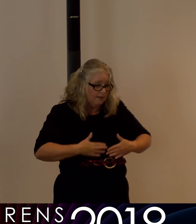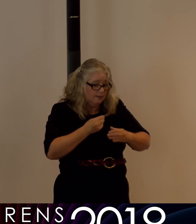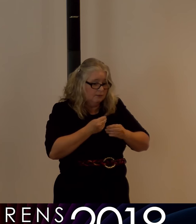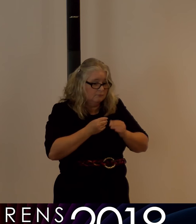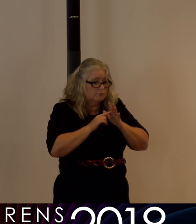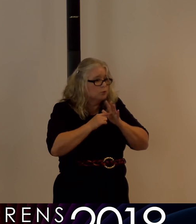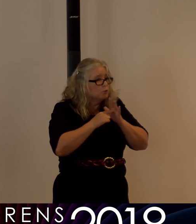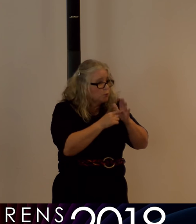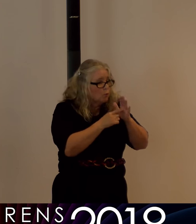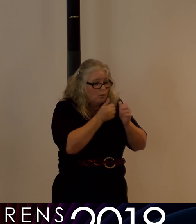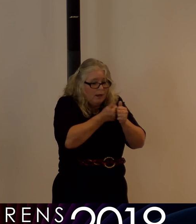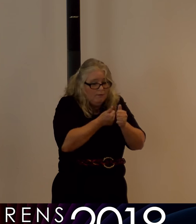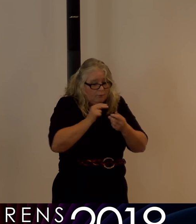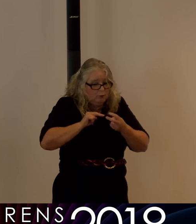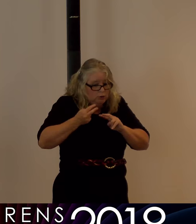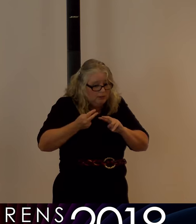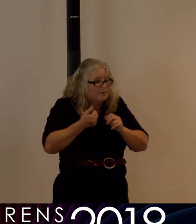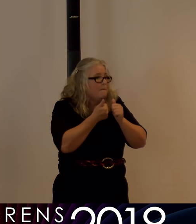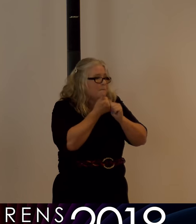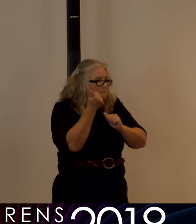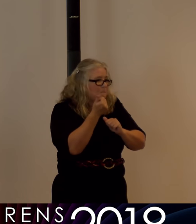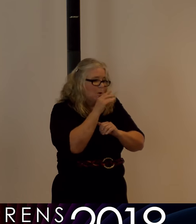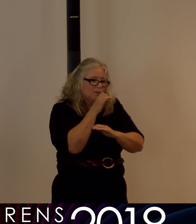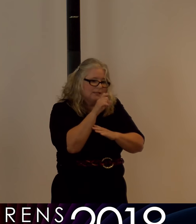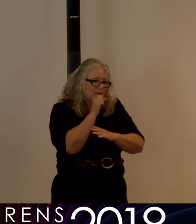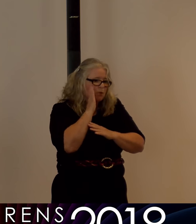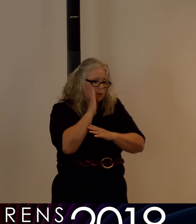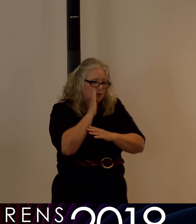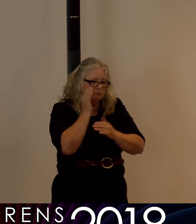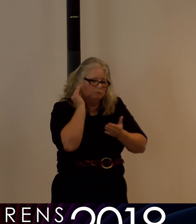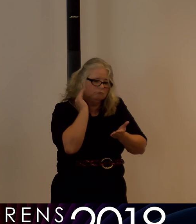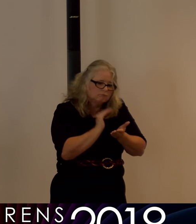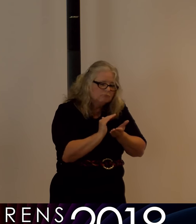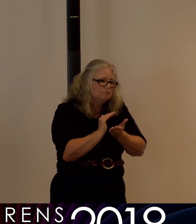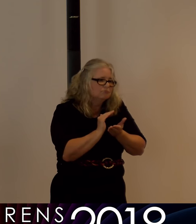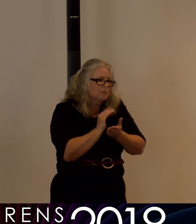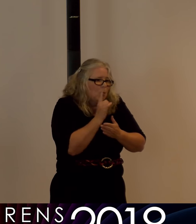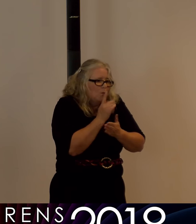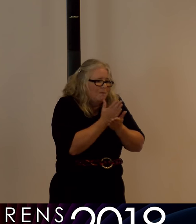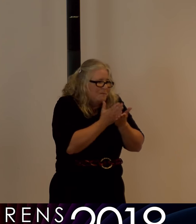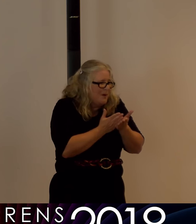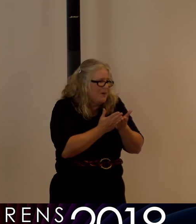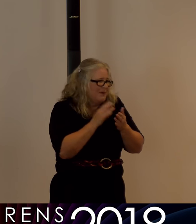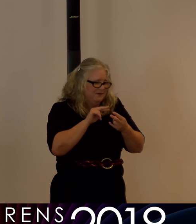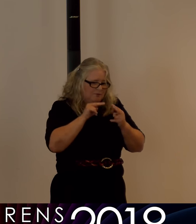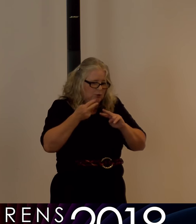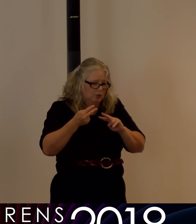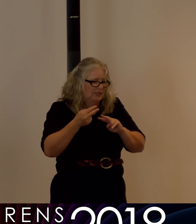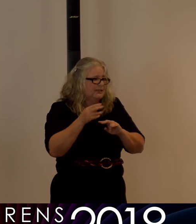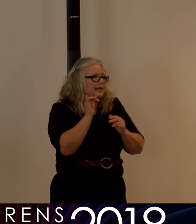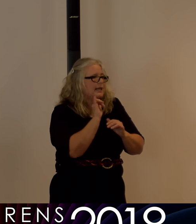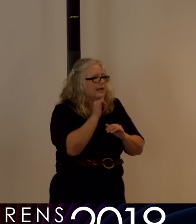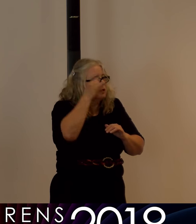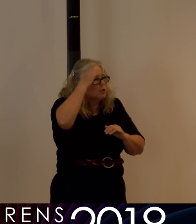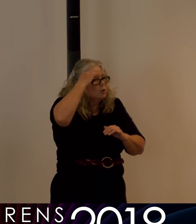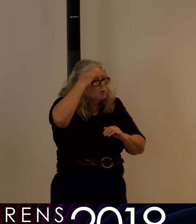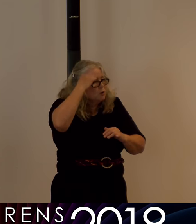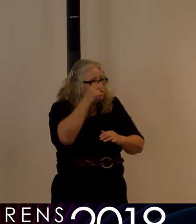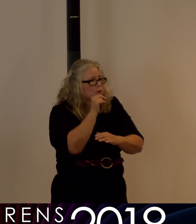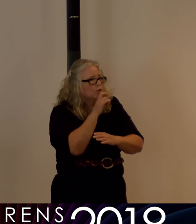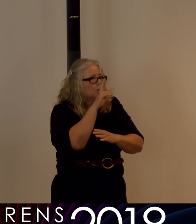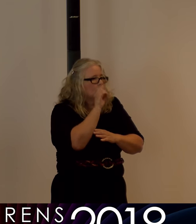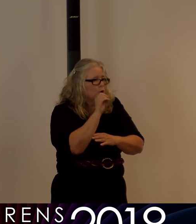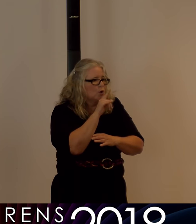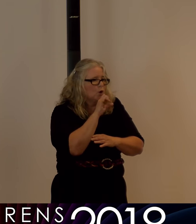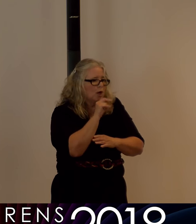will only express a portion of the genes. Neurons express genes that are important for neuron development. They don't